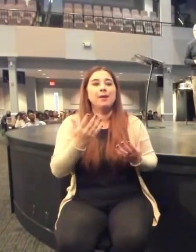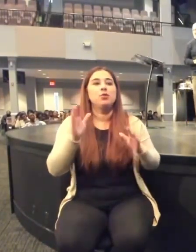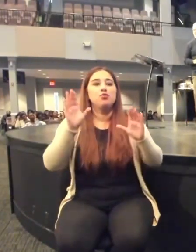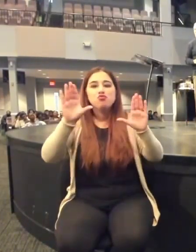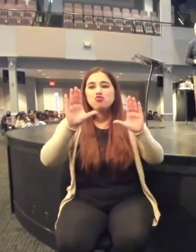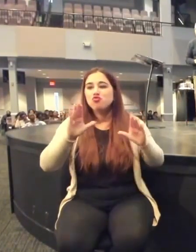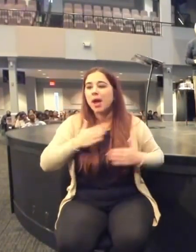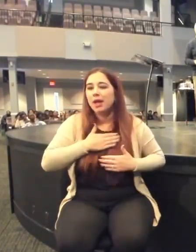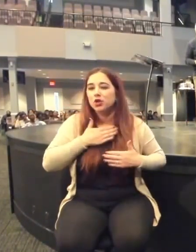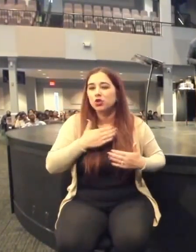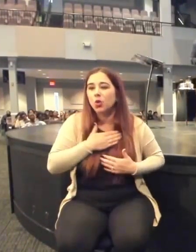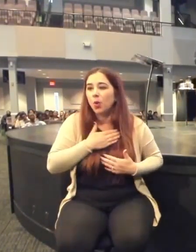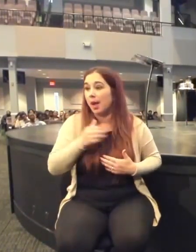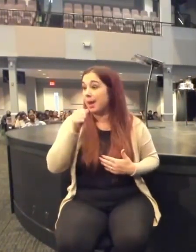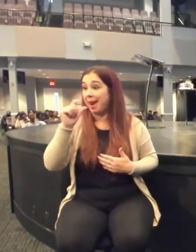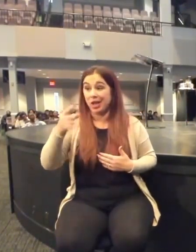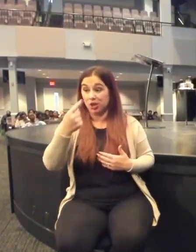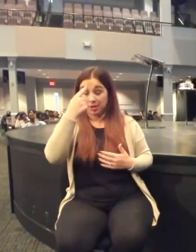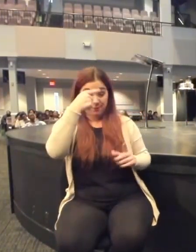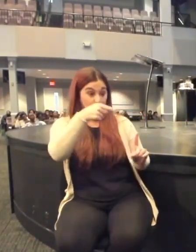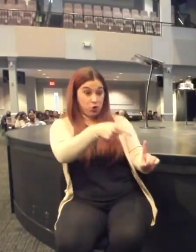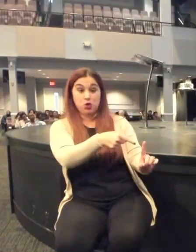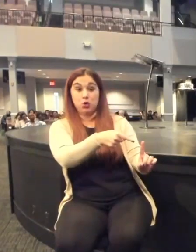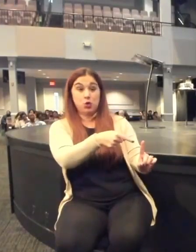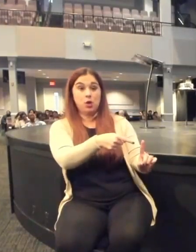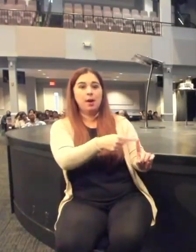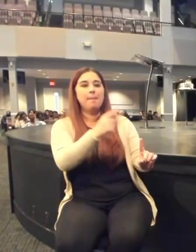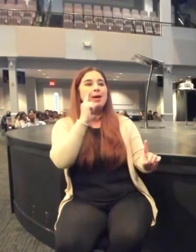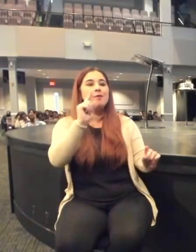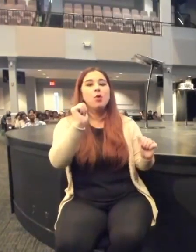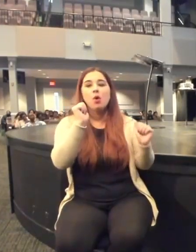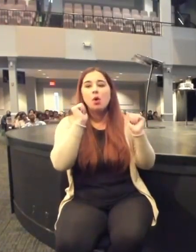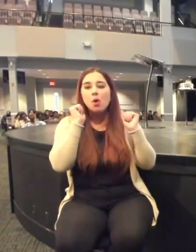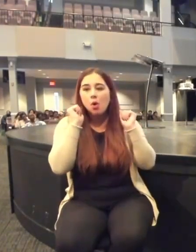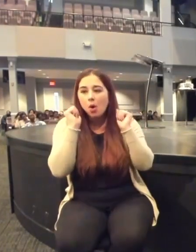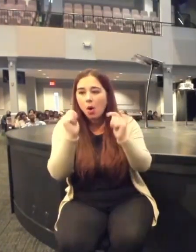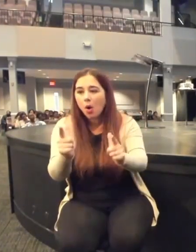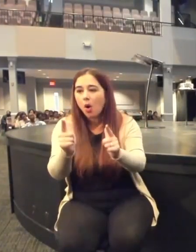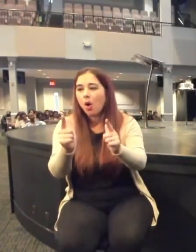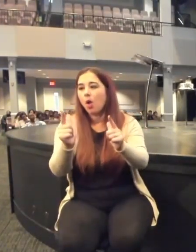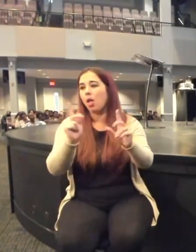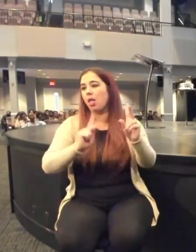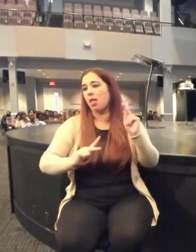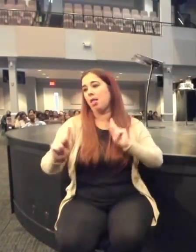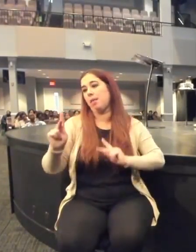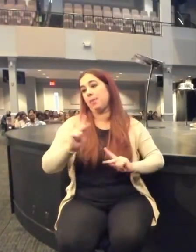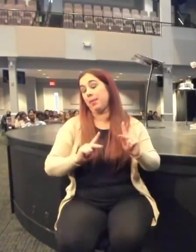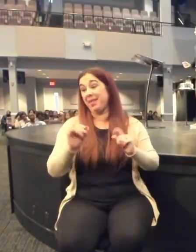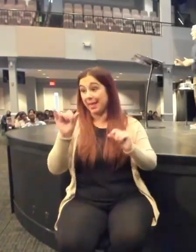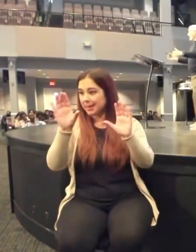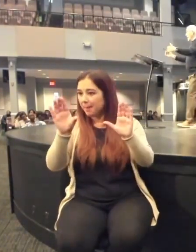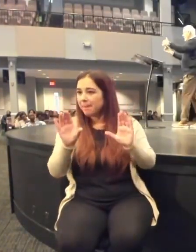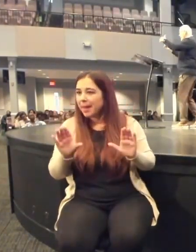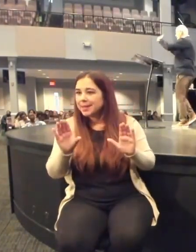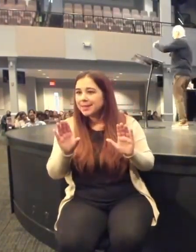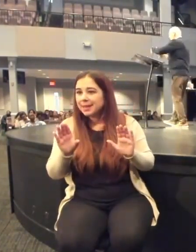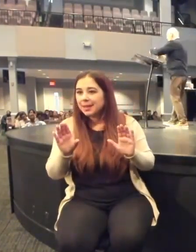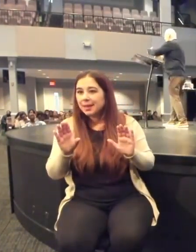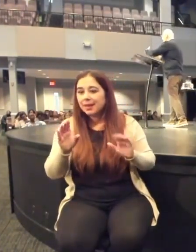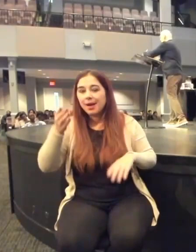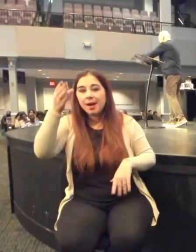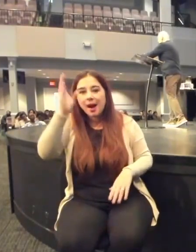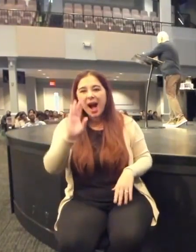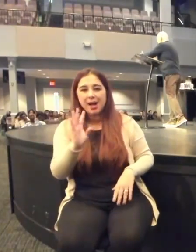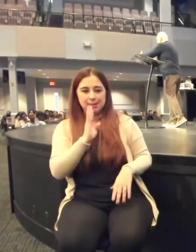not just for you, but for all the people. Isn't that amazing that God